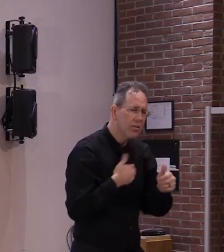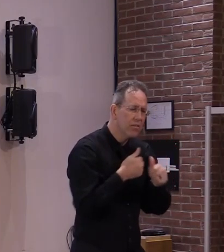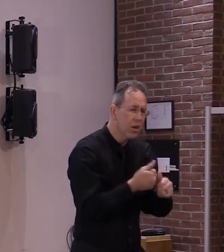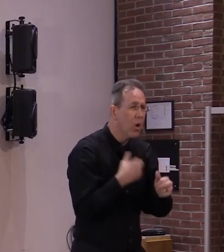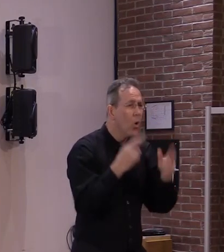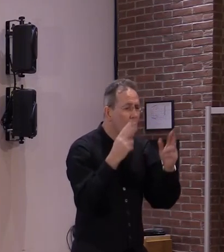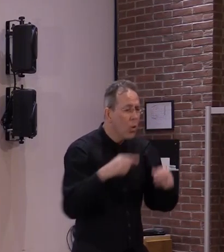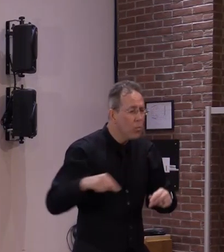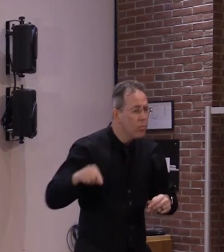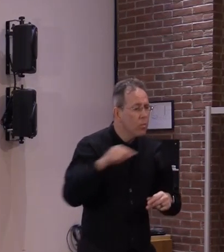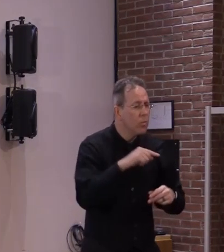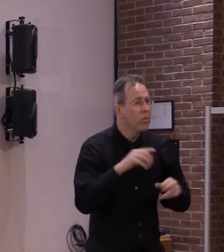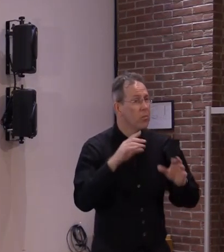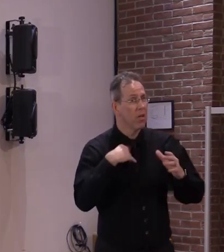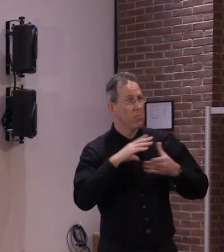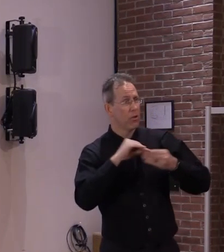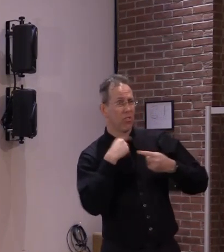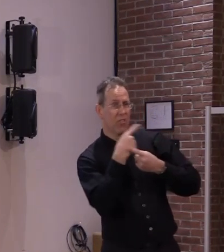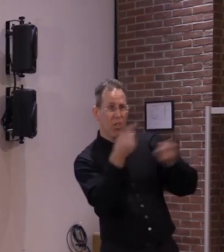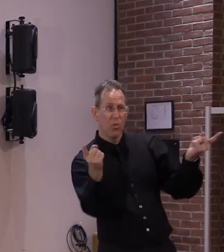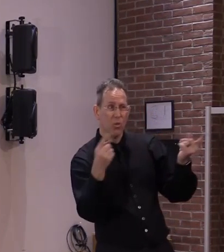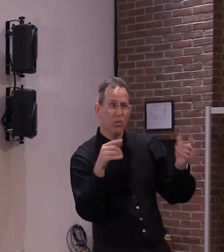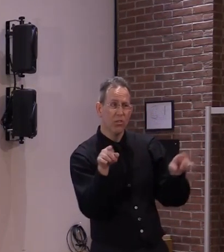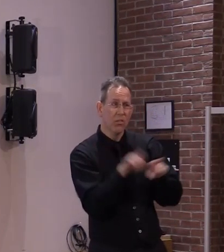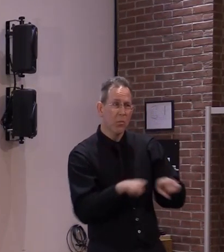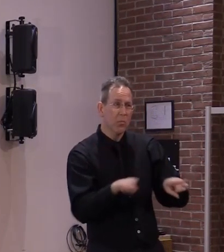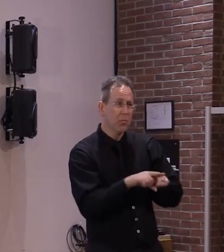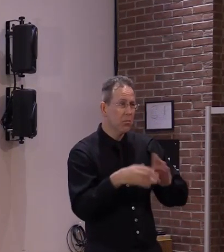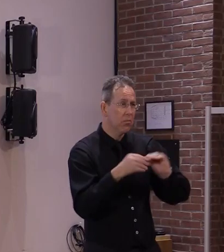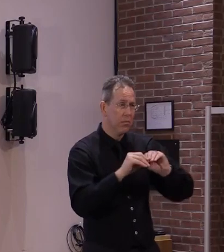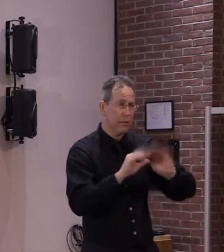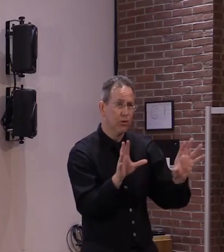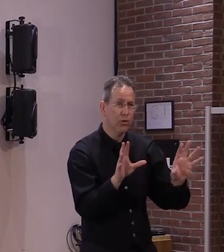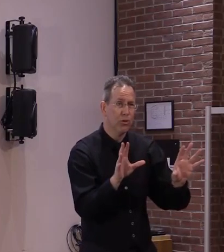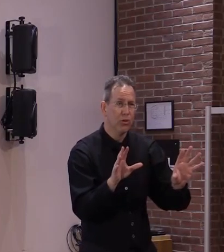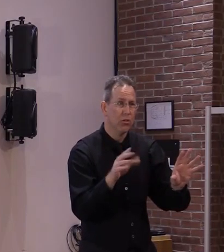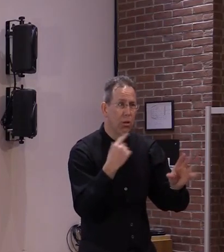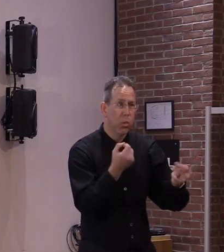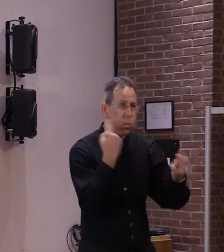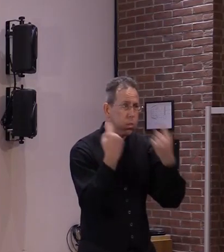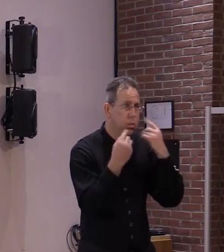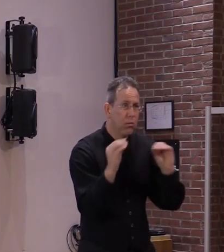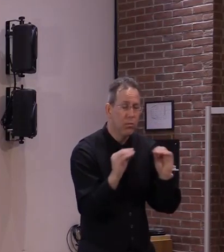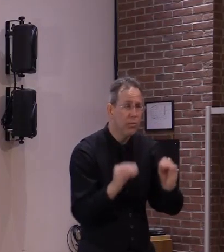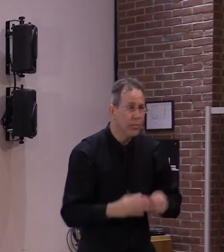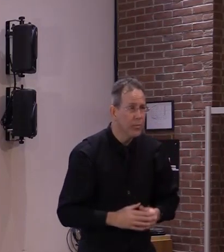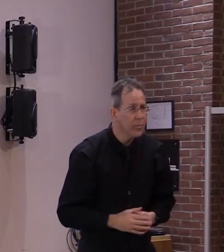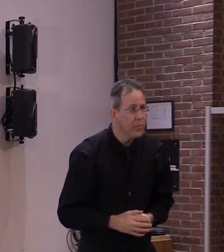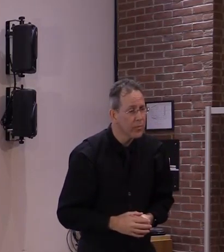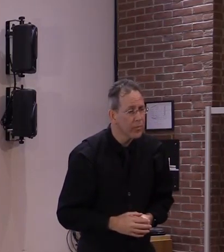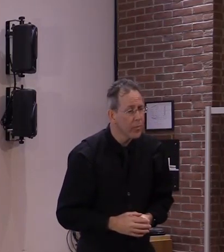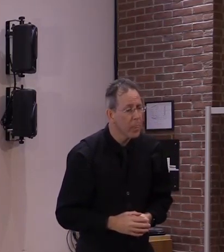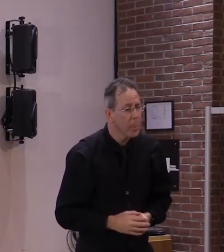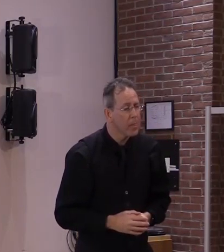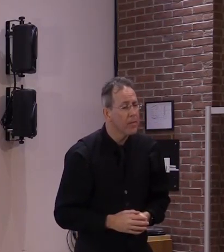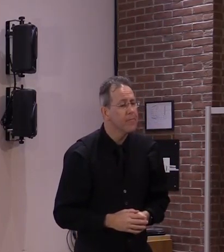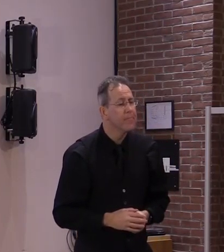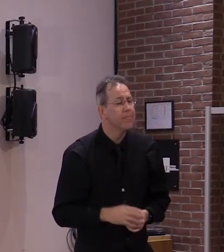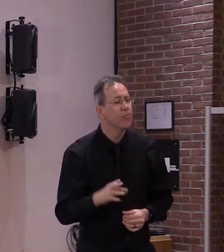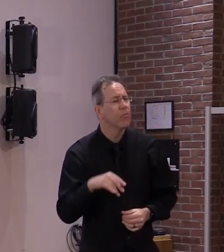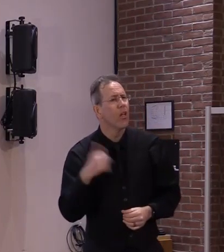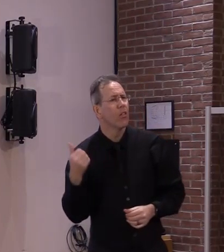But isn't there a big difference between the hospital turning a blind eye, knowing that nothing's going to happen to them, and maybe